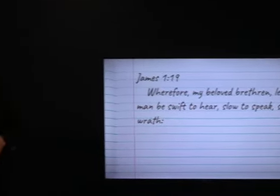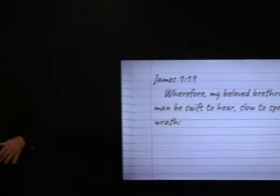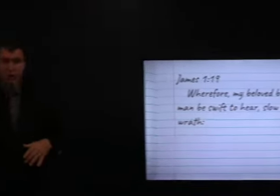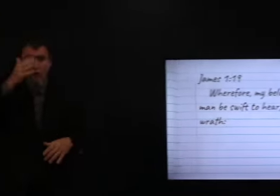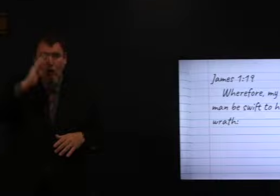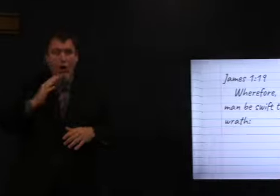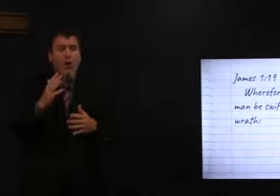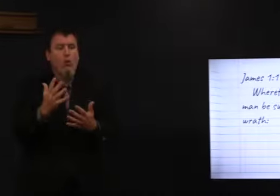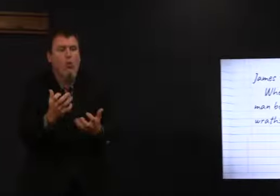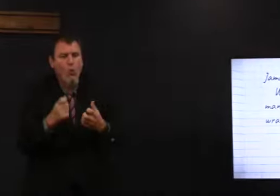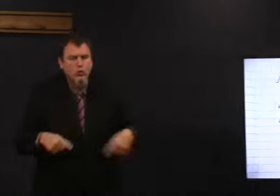And God